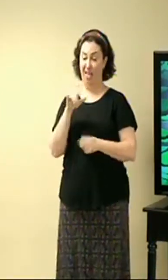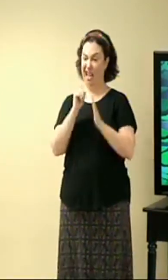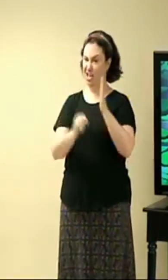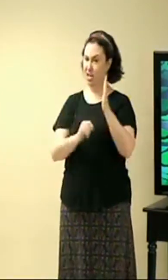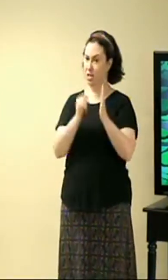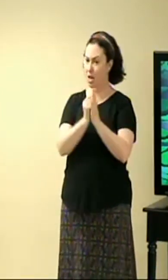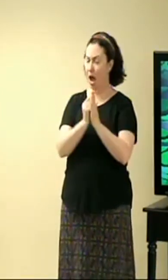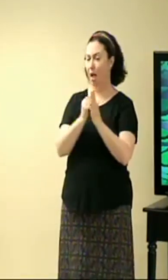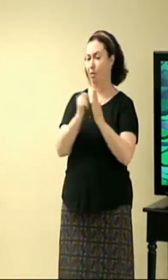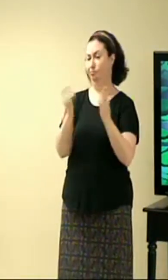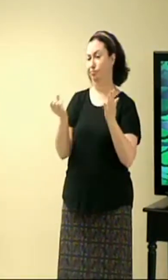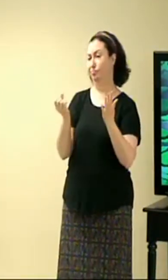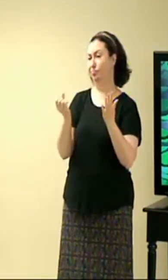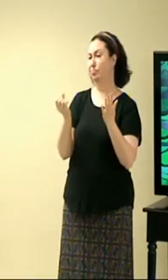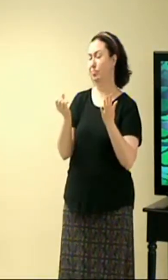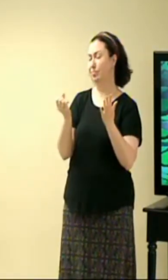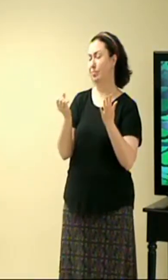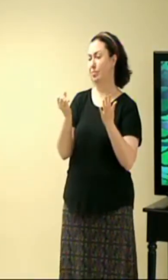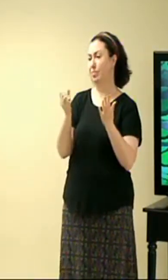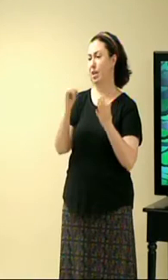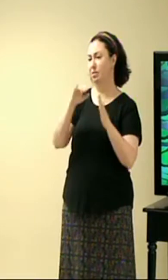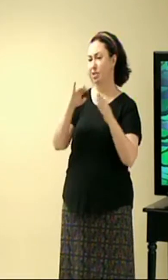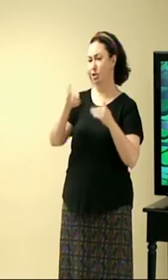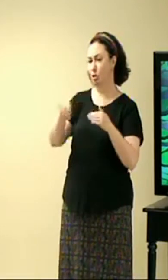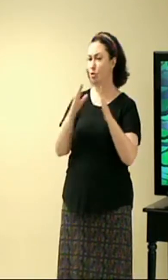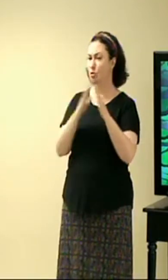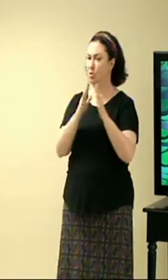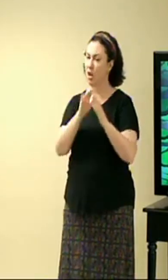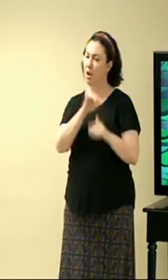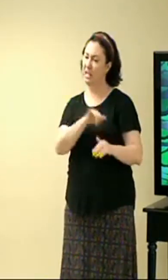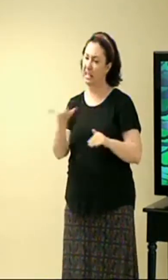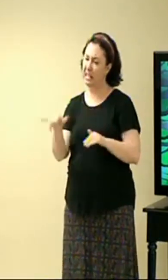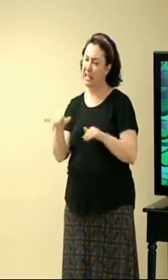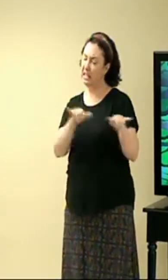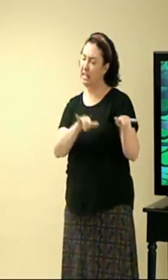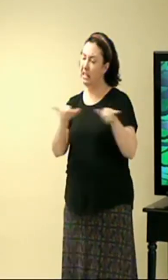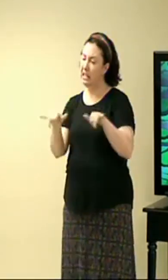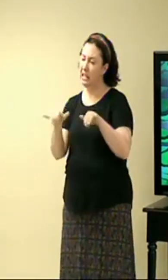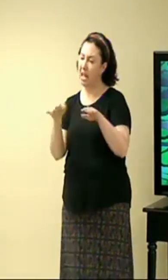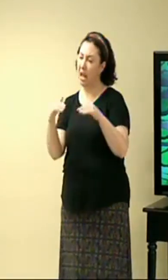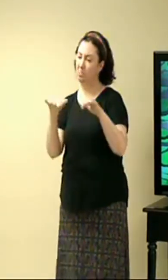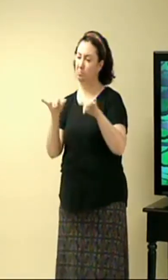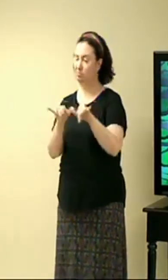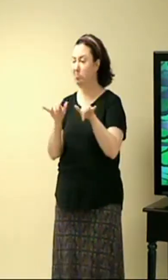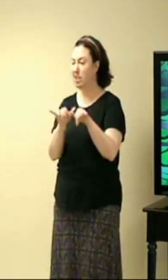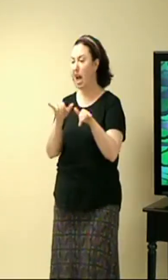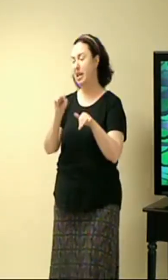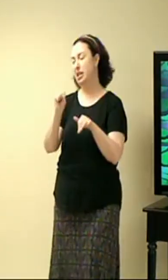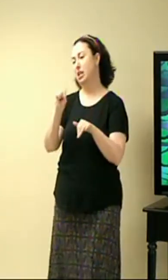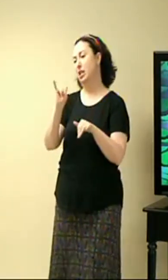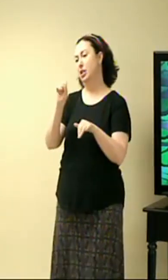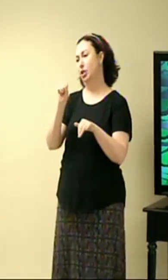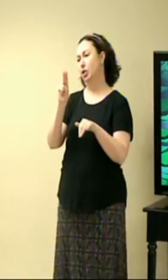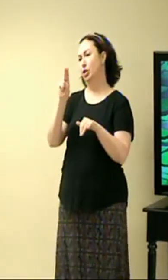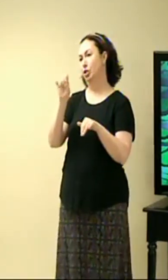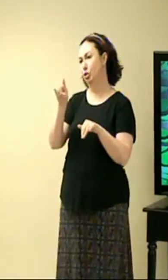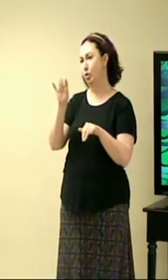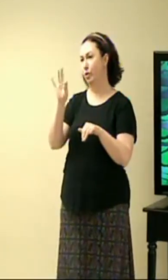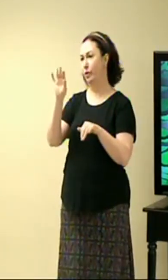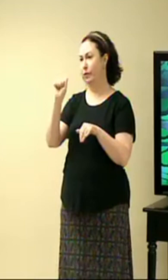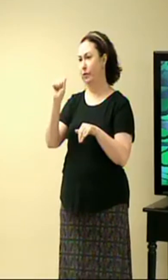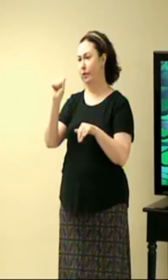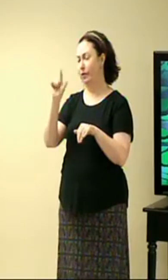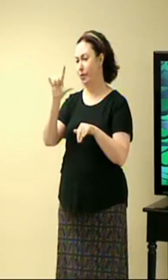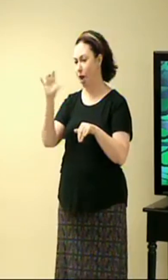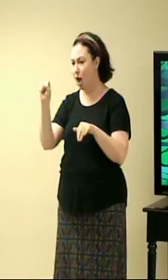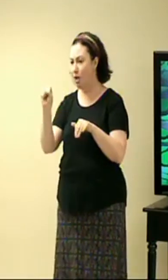the size of Sioux Falls, most people think. So let's just say about 150,000 to 200,000 people. But during the time of Passover, the